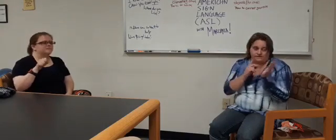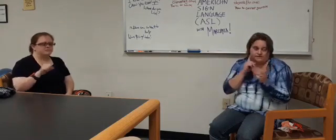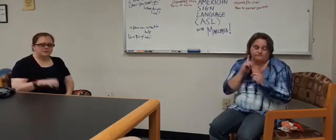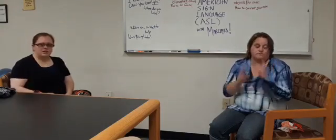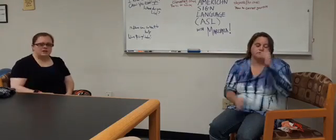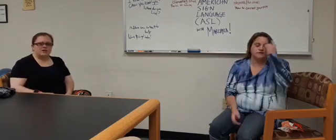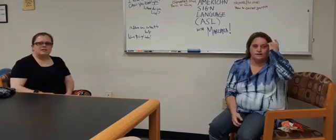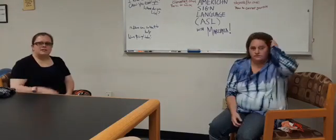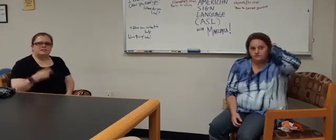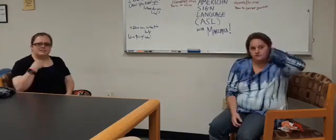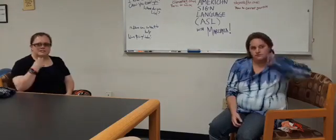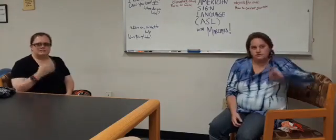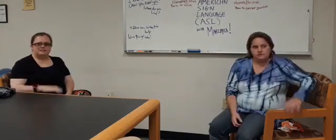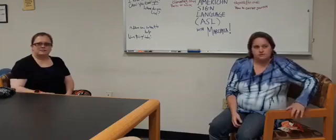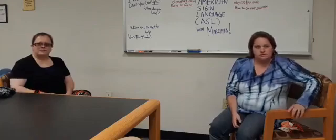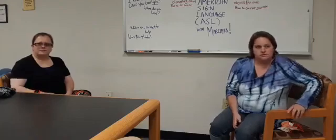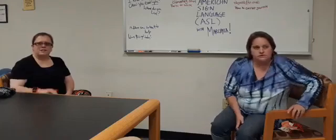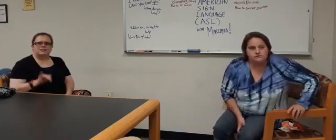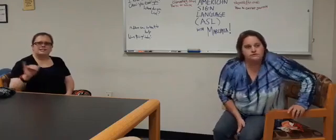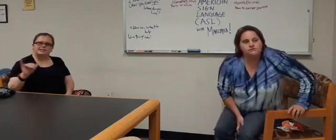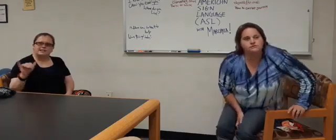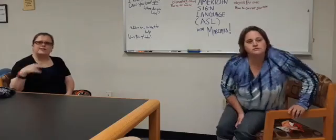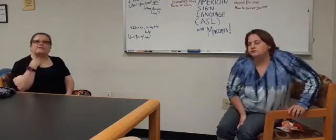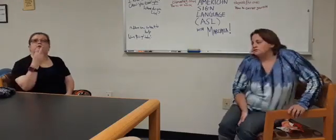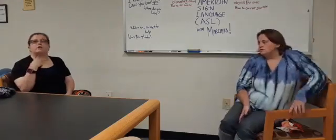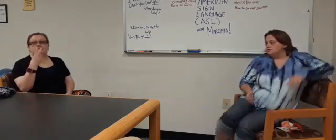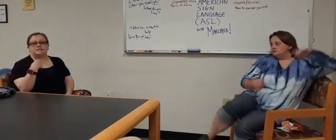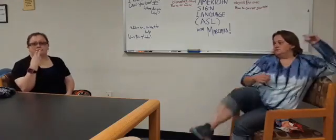right, and it's not making fun. It's just not It's like their voice. Okay.